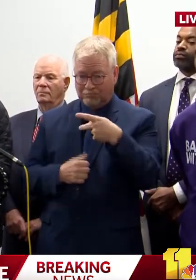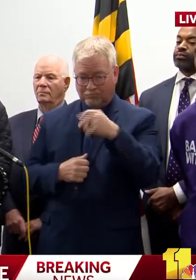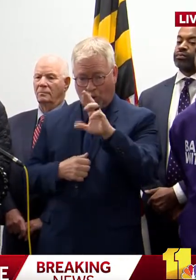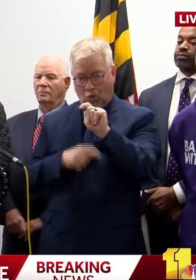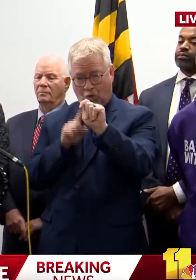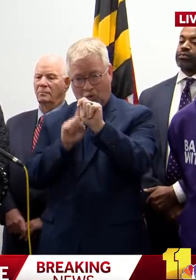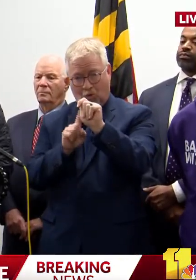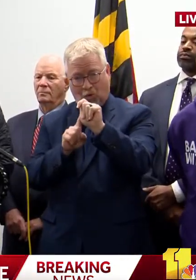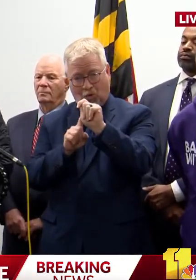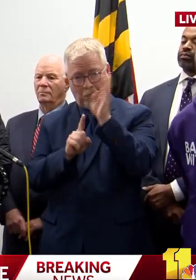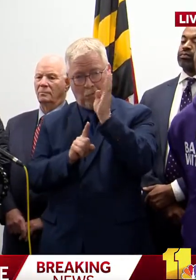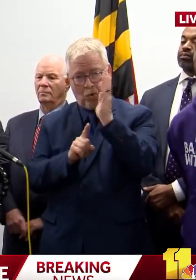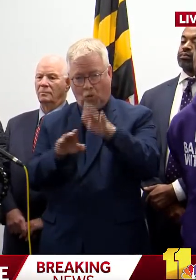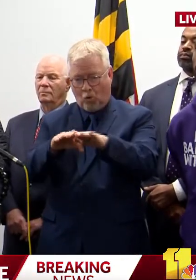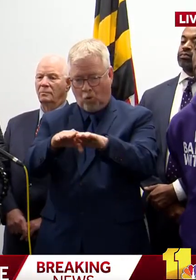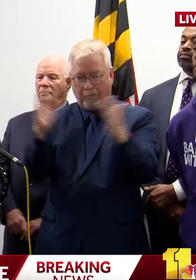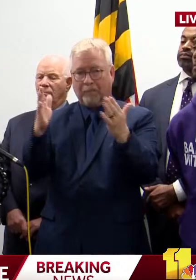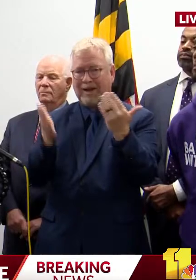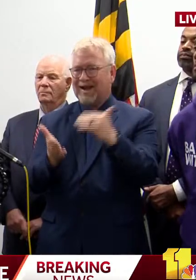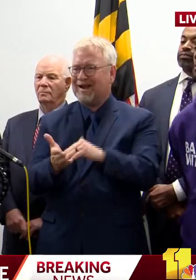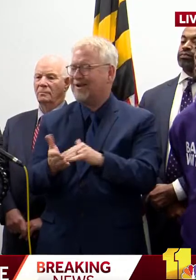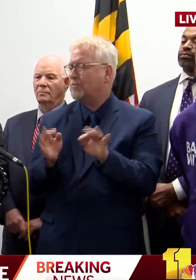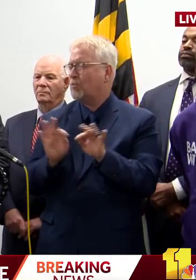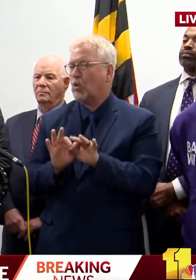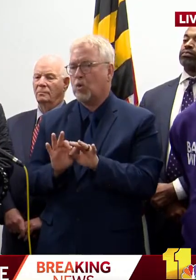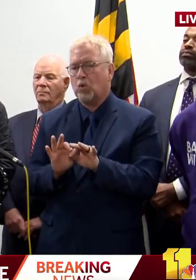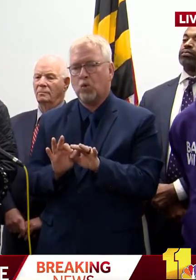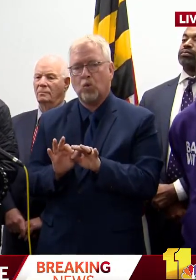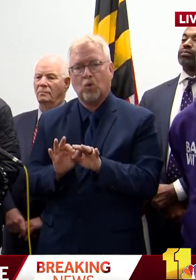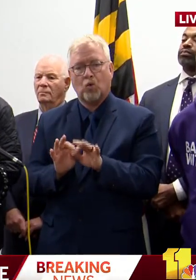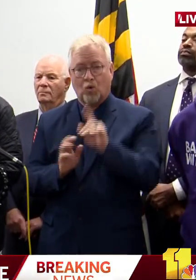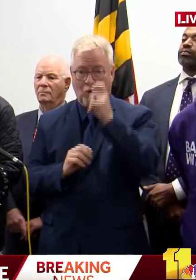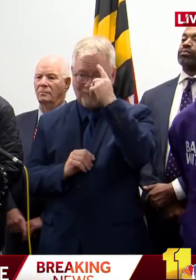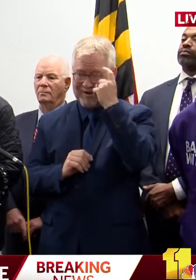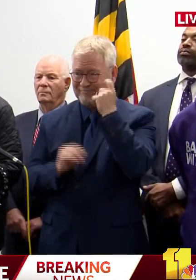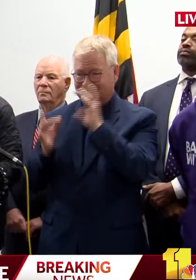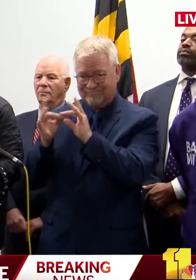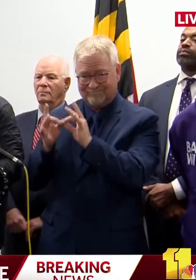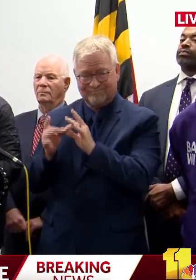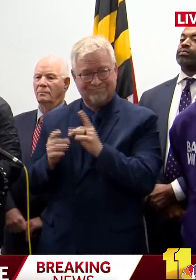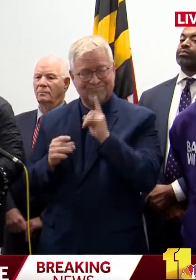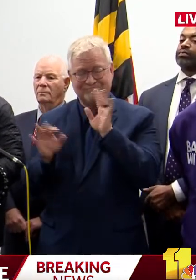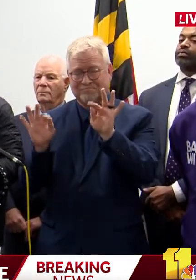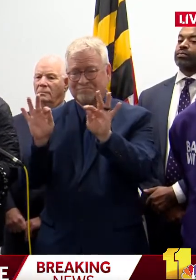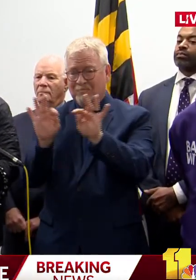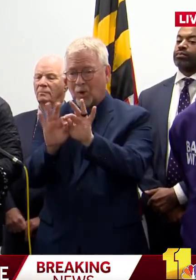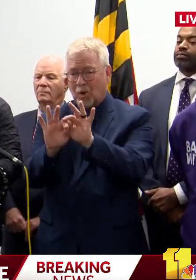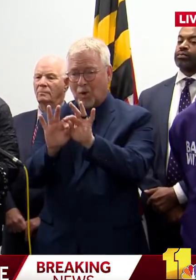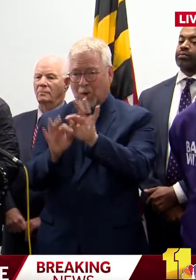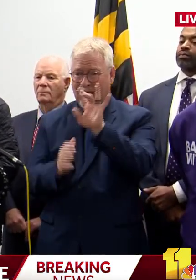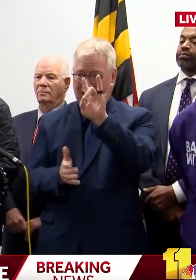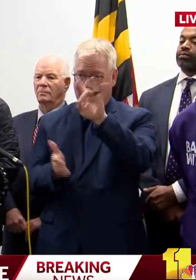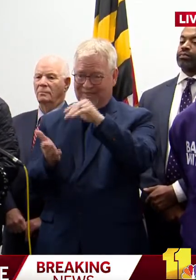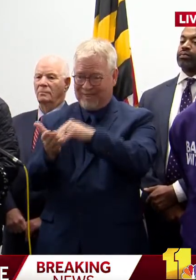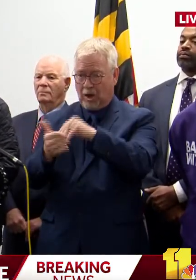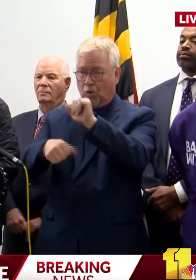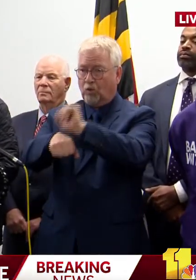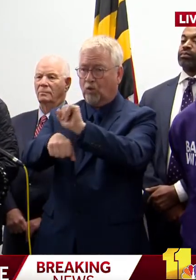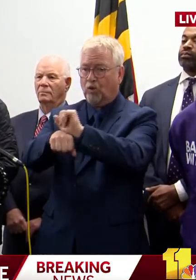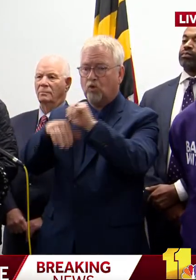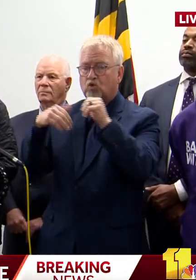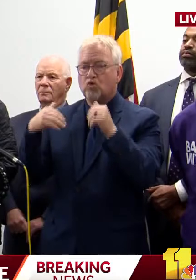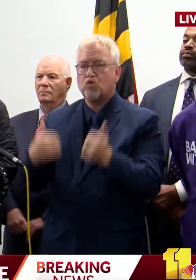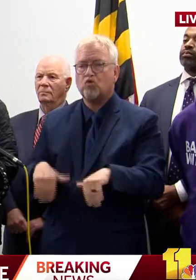Baltimore, because as the governor laid out, it is essential to the livelihoods of people here in Baltimore and